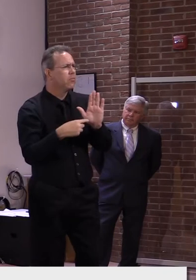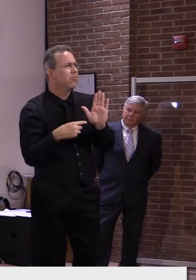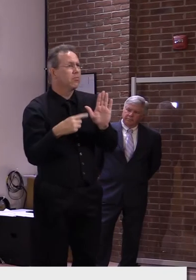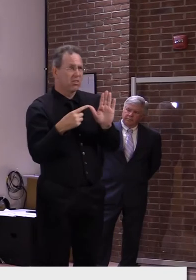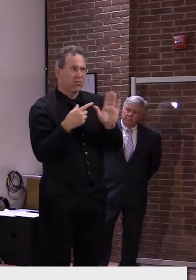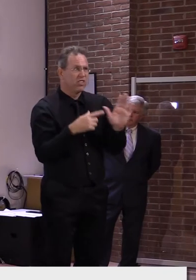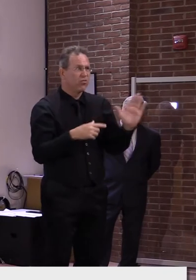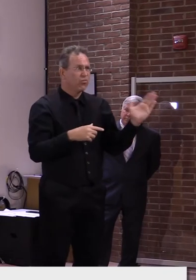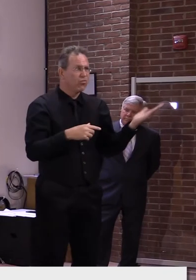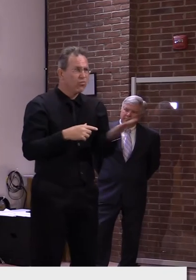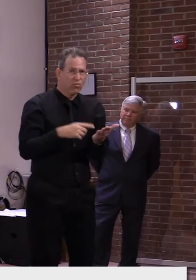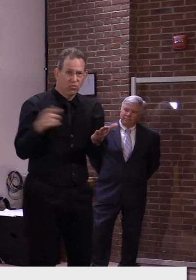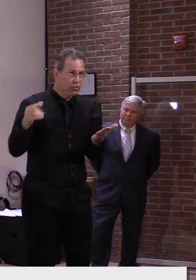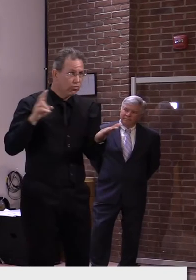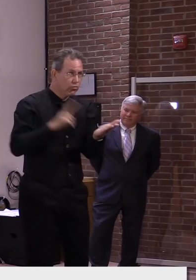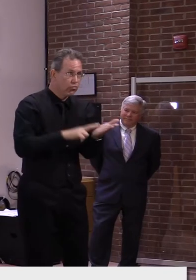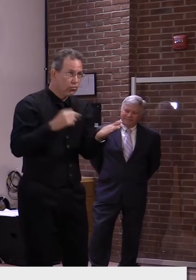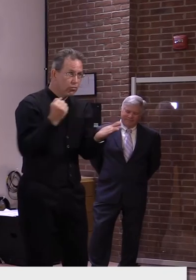so yes.